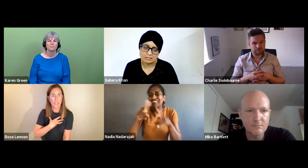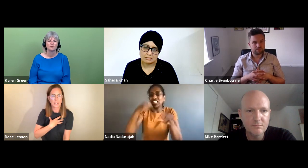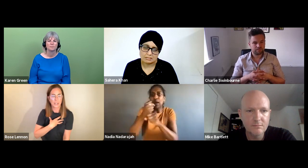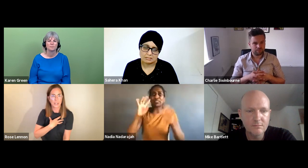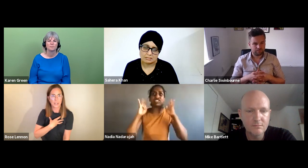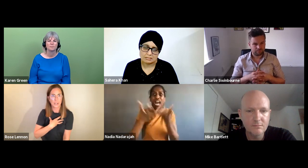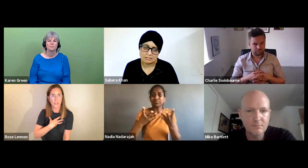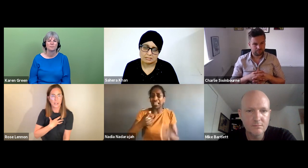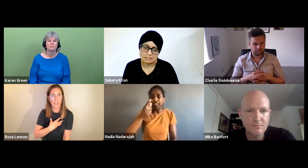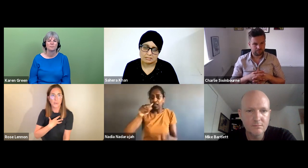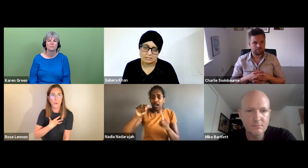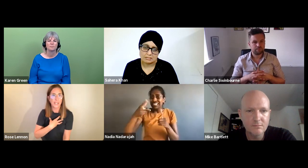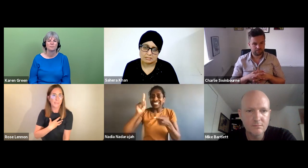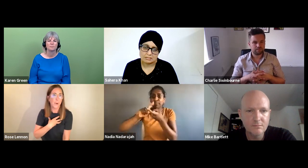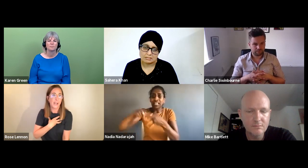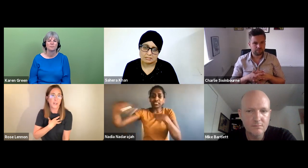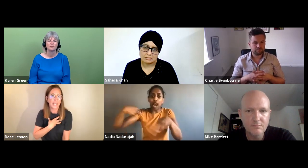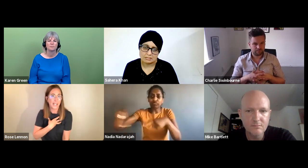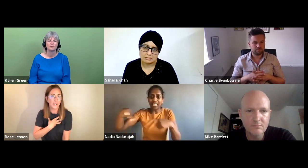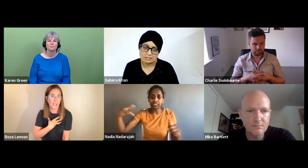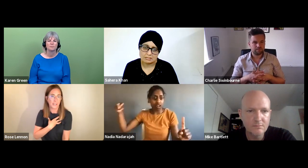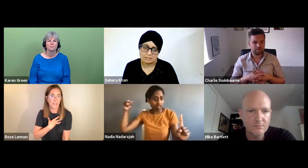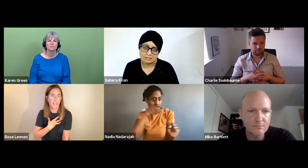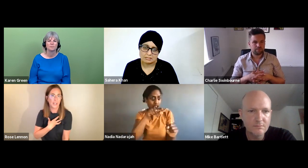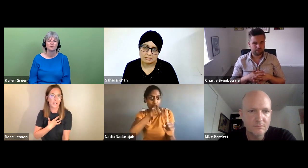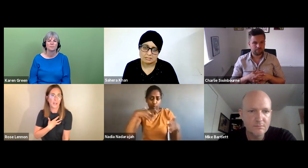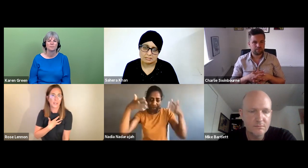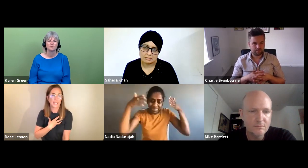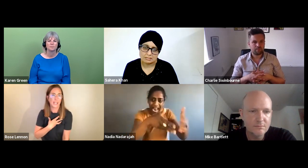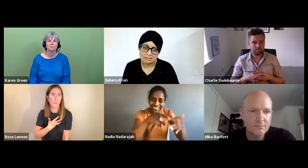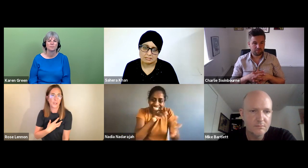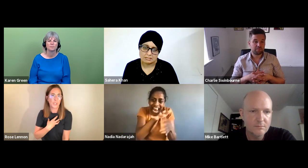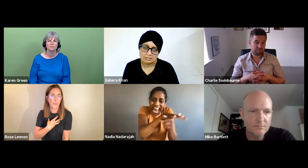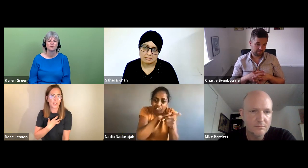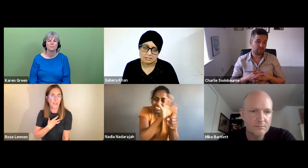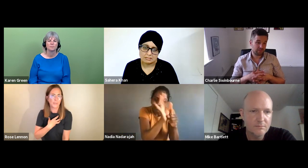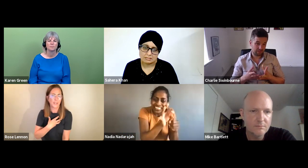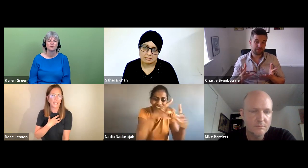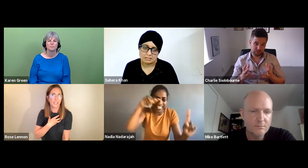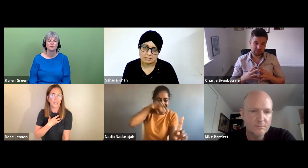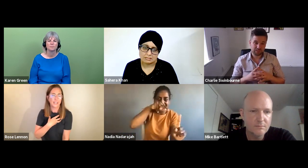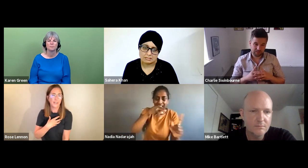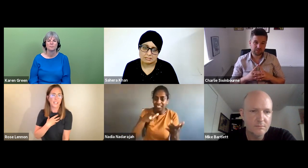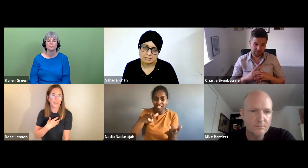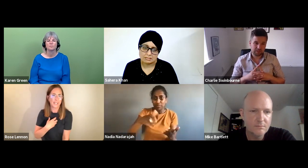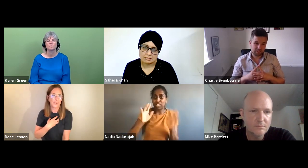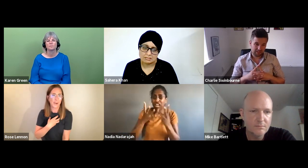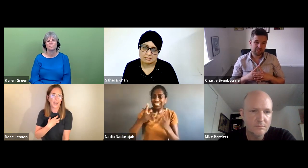it's always my translation, you know, we're doing the job of a director in some way,